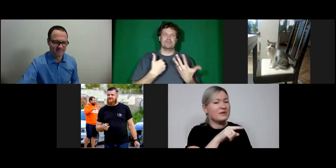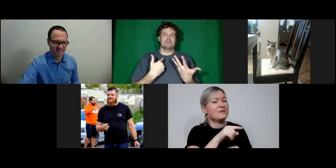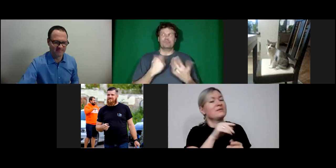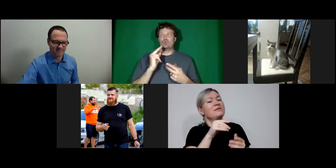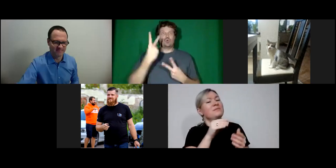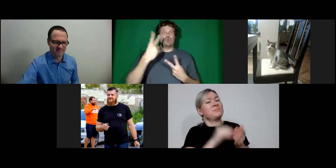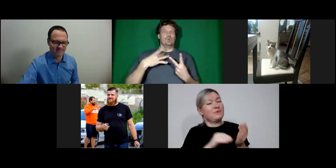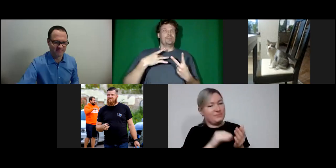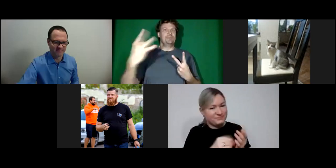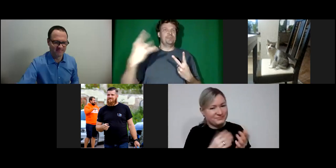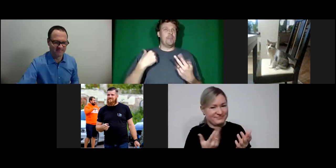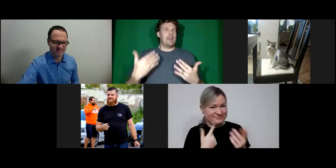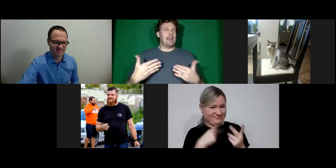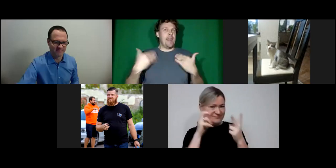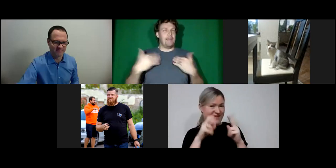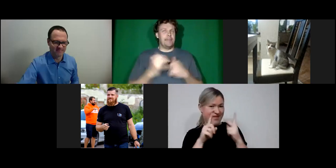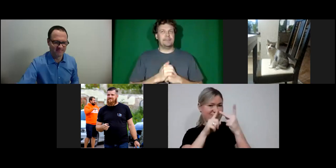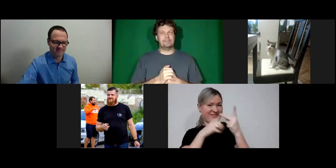So I traveled to Barcelona,